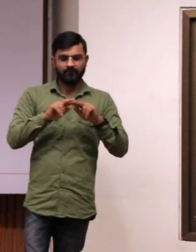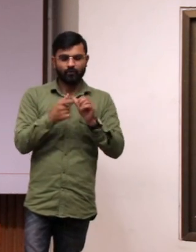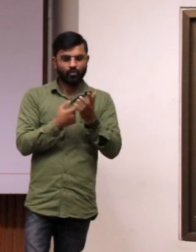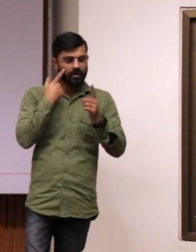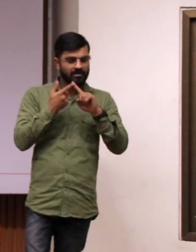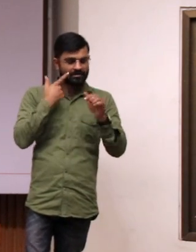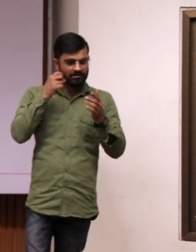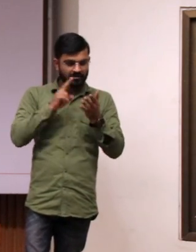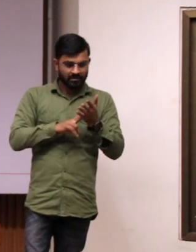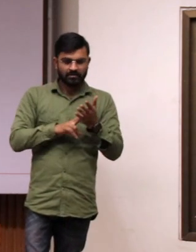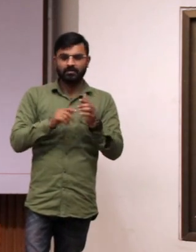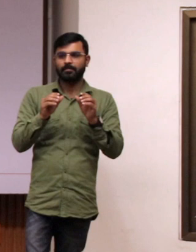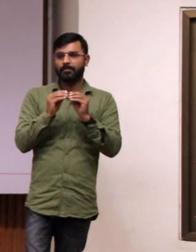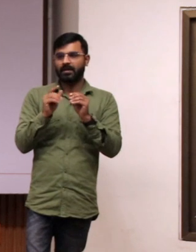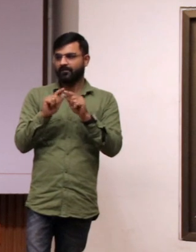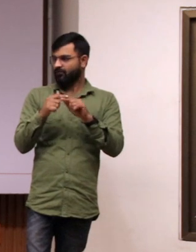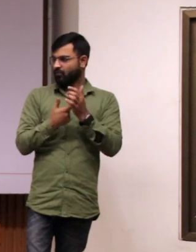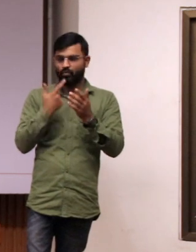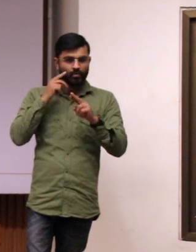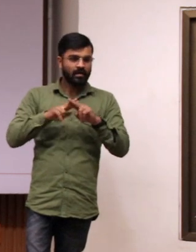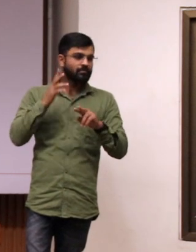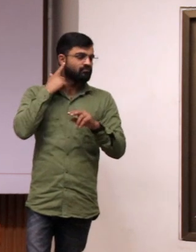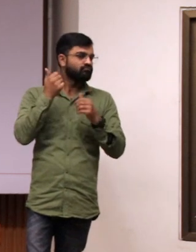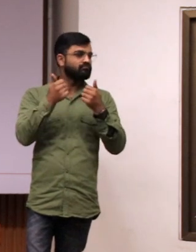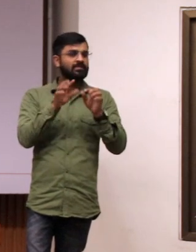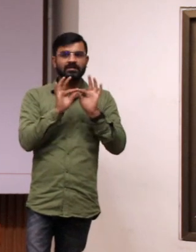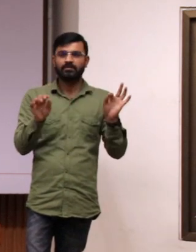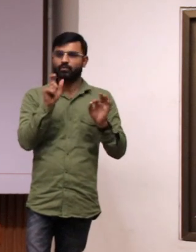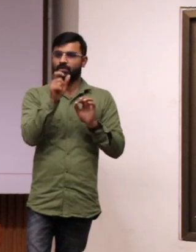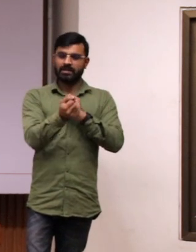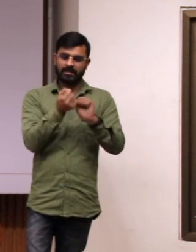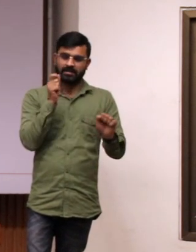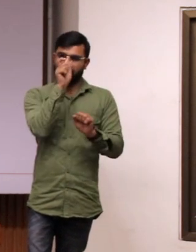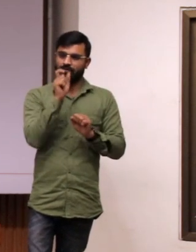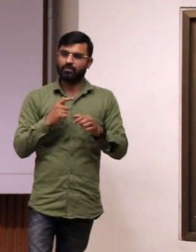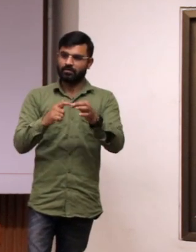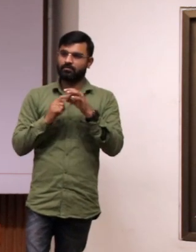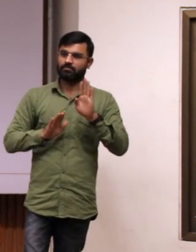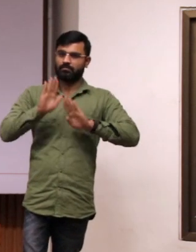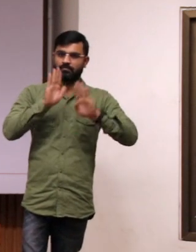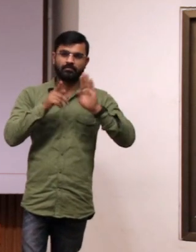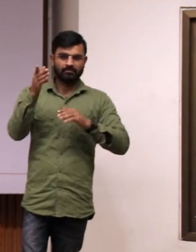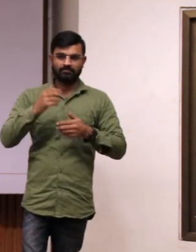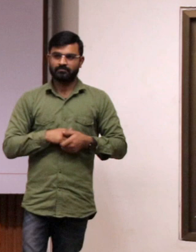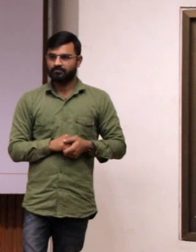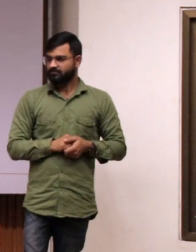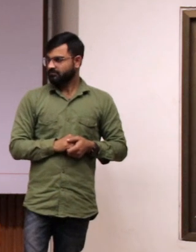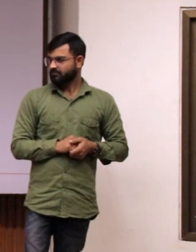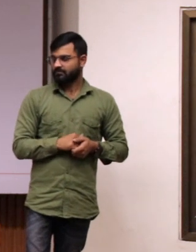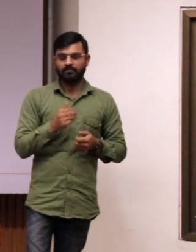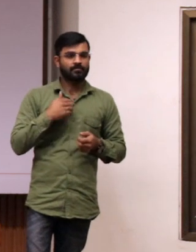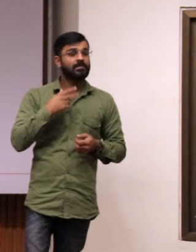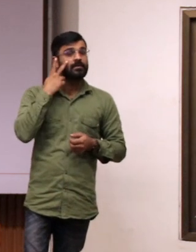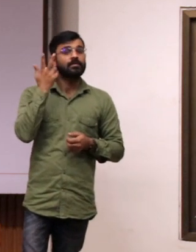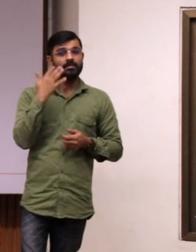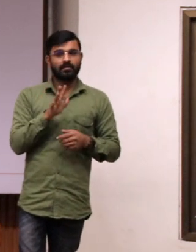I mean, in that respect. My God, it sounds very simple, but it's very difficult question you have raised, my dear. Actually, I see,